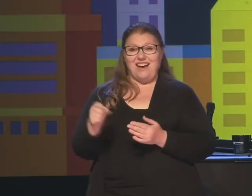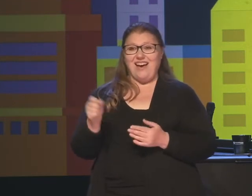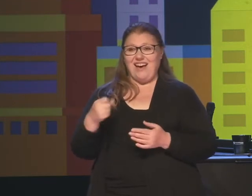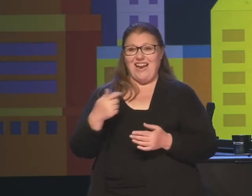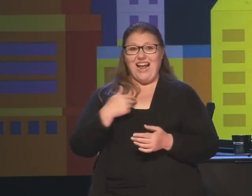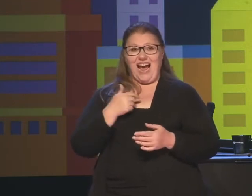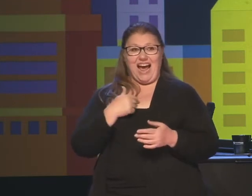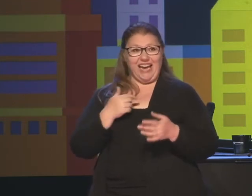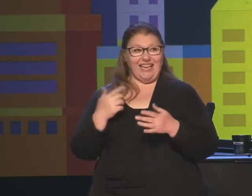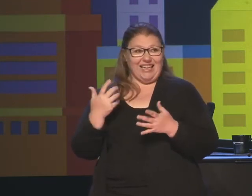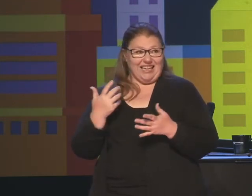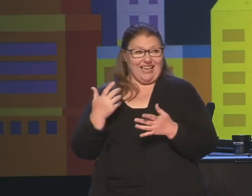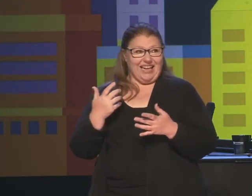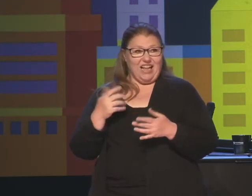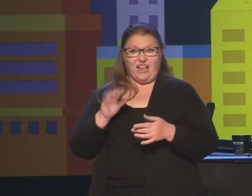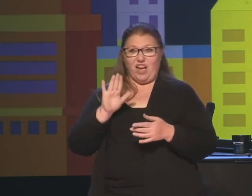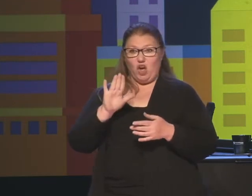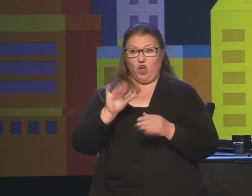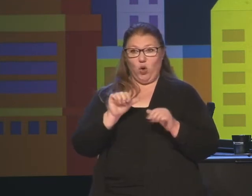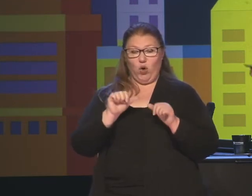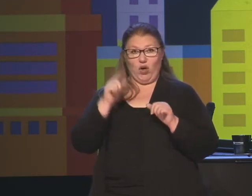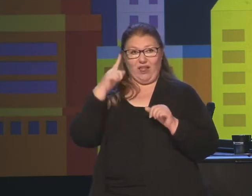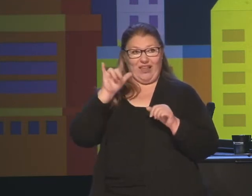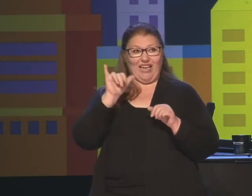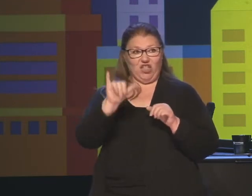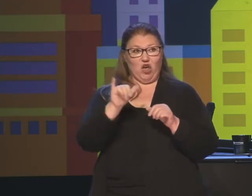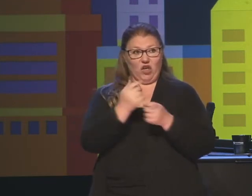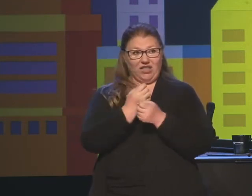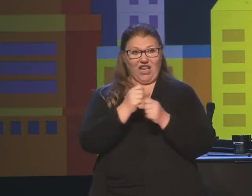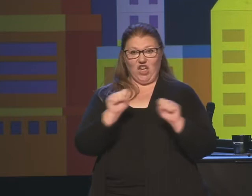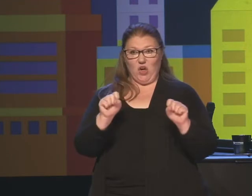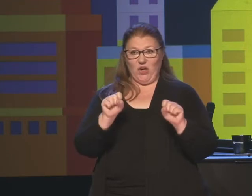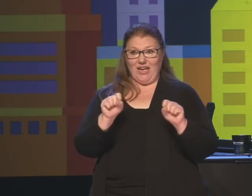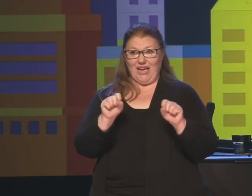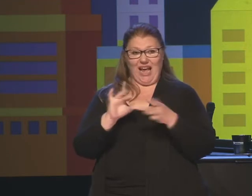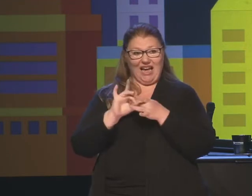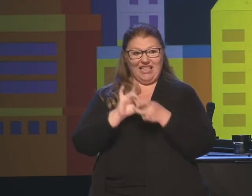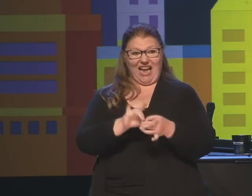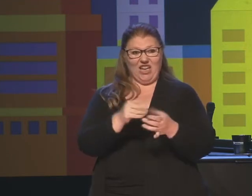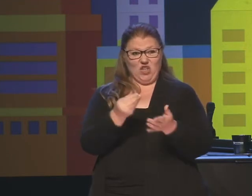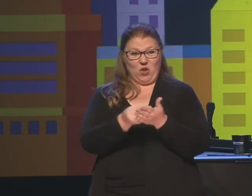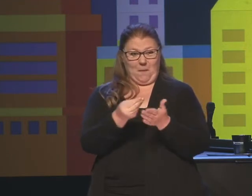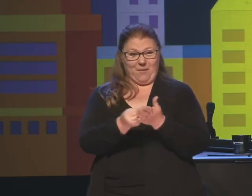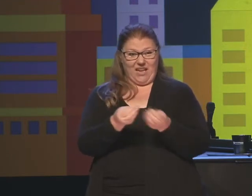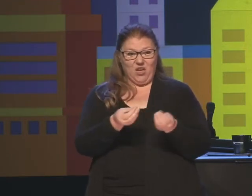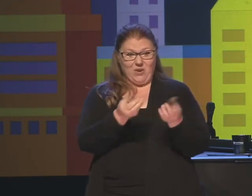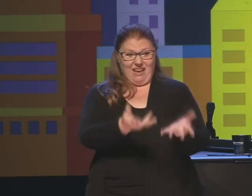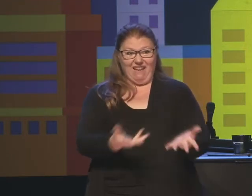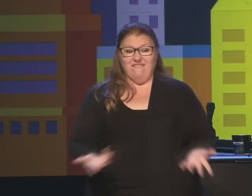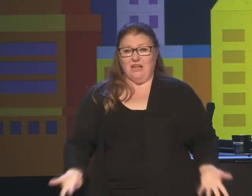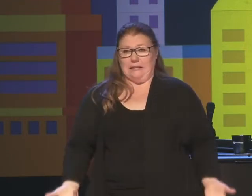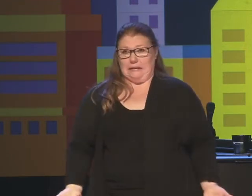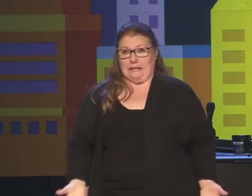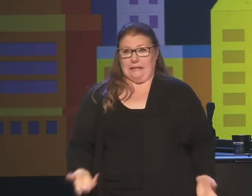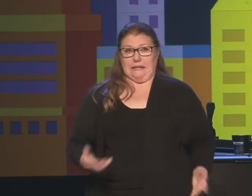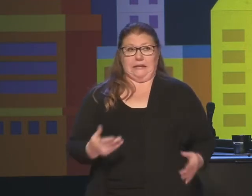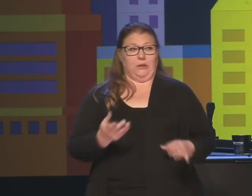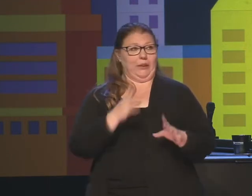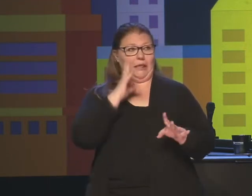can attach your eternal security to how much money you put in that offering basket when it goes by, like, we could build another